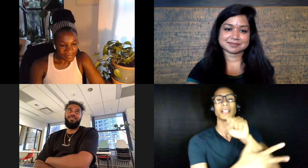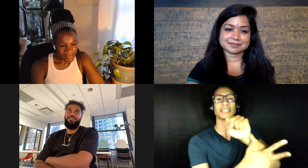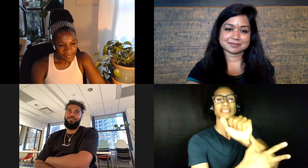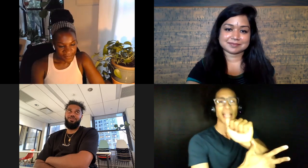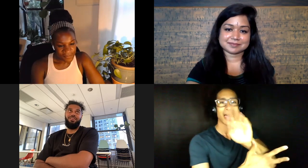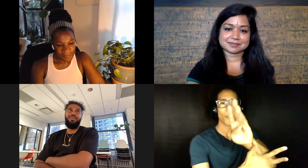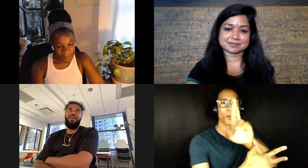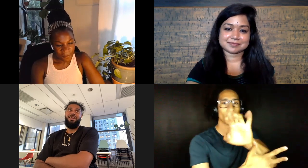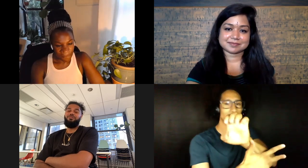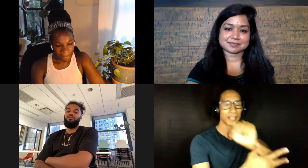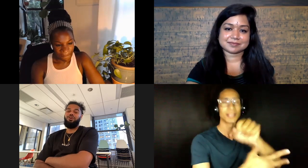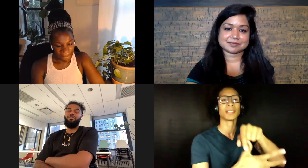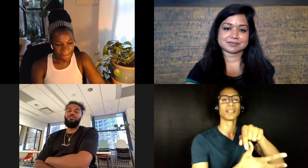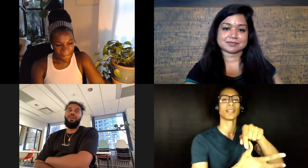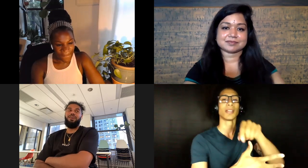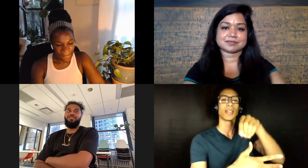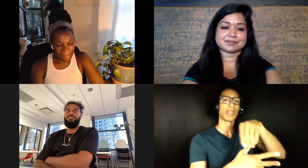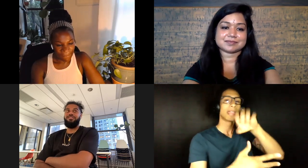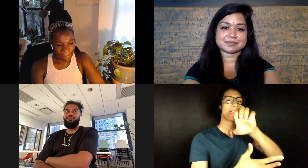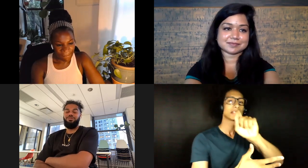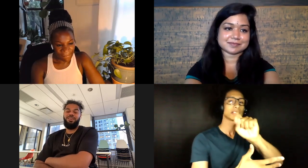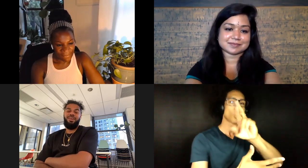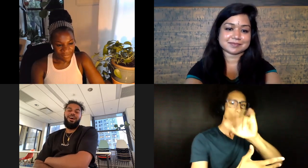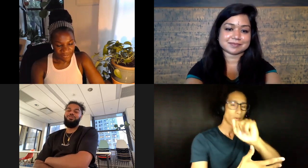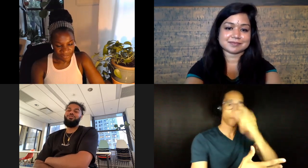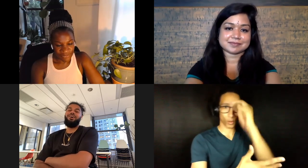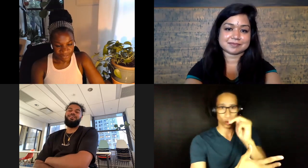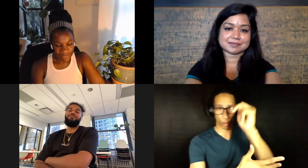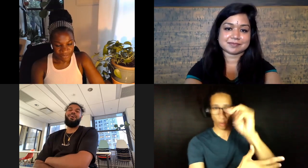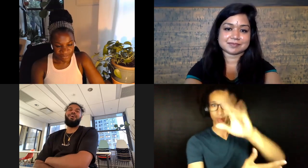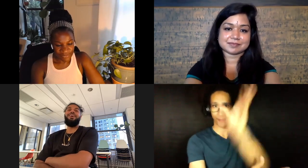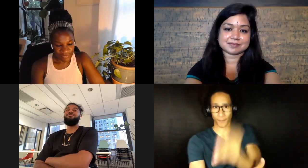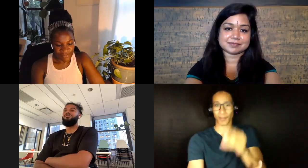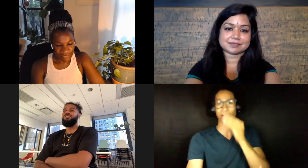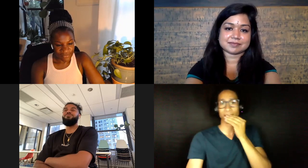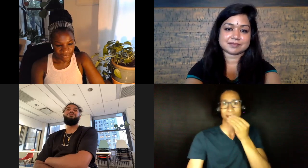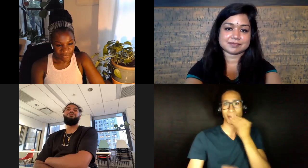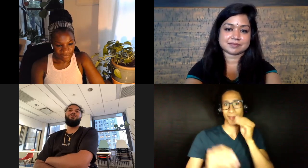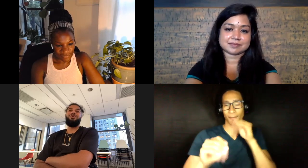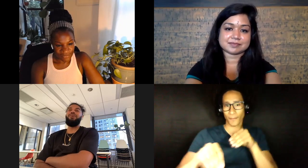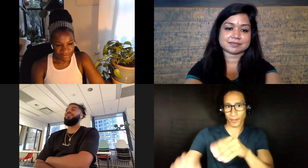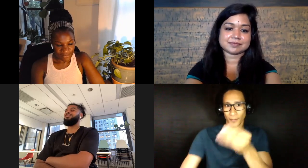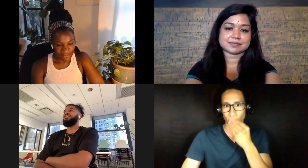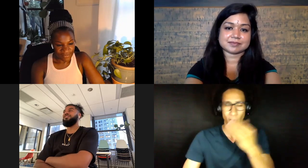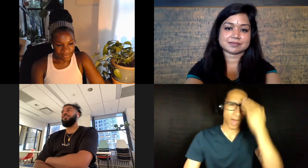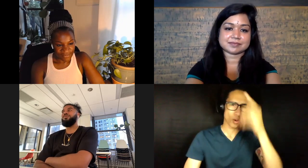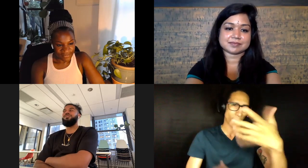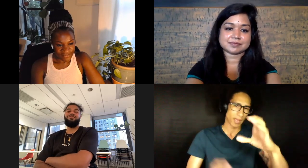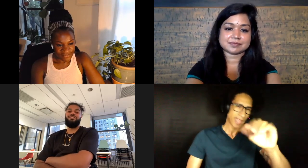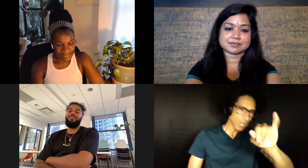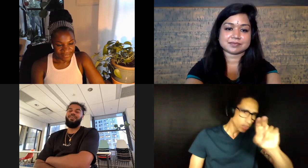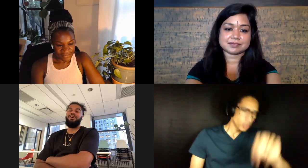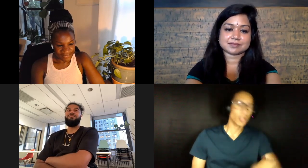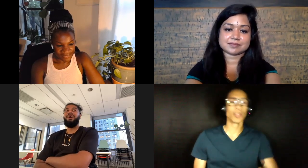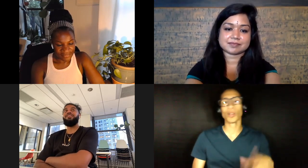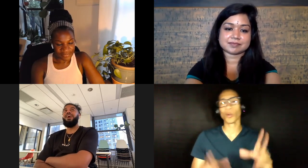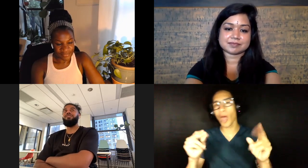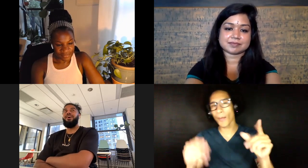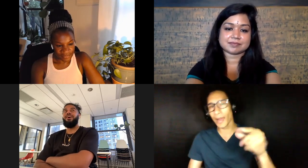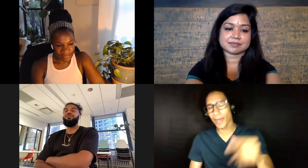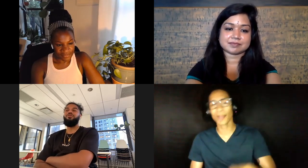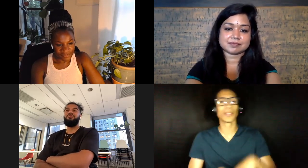think it'll influence me a lot. In terms of like the type of music I make, I'm not a guy that can just go in there and make anything. Like I have friends who go in there